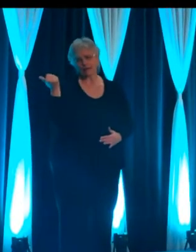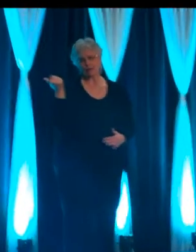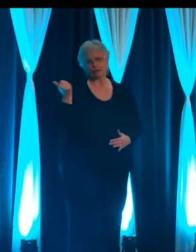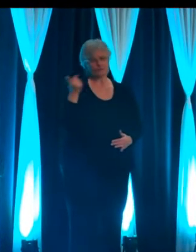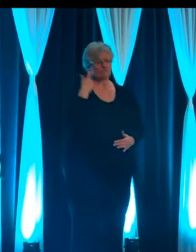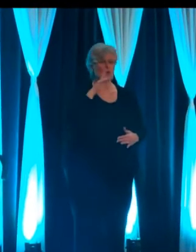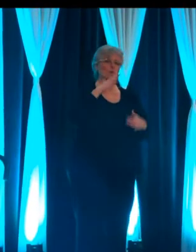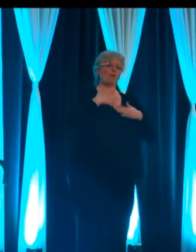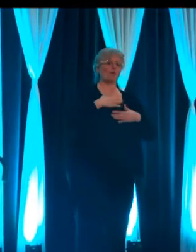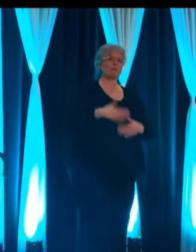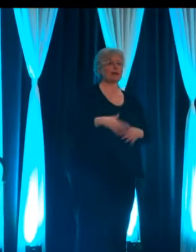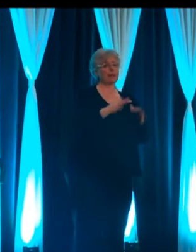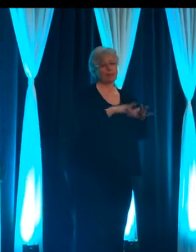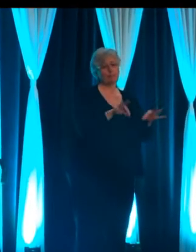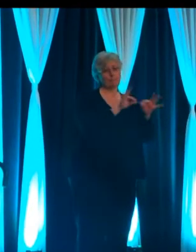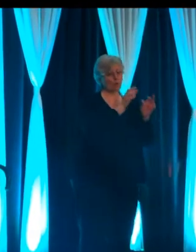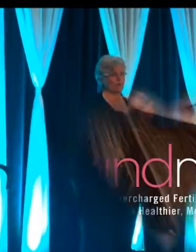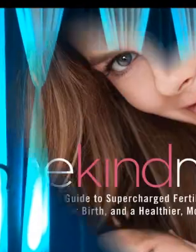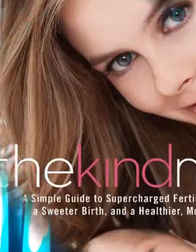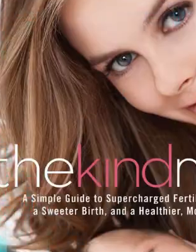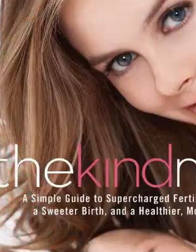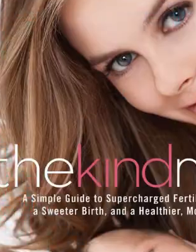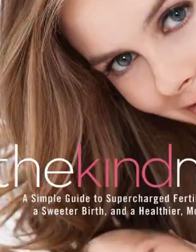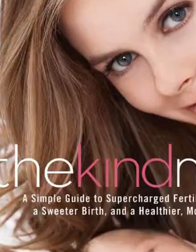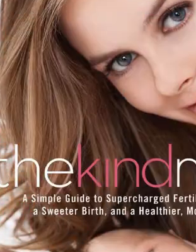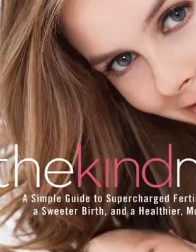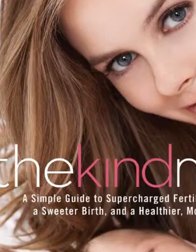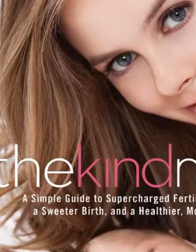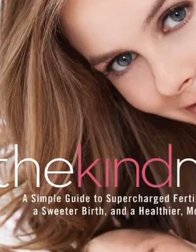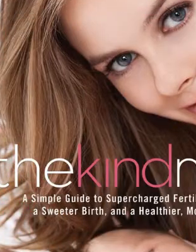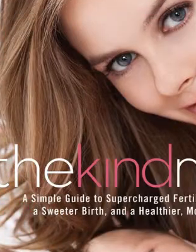that transition. I hope that answers your question.